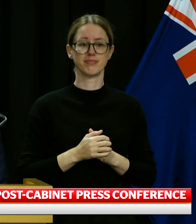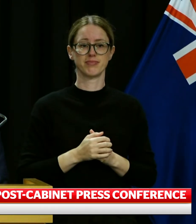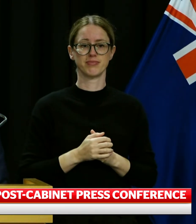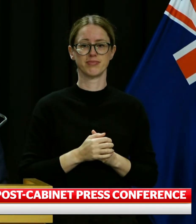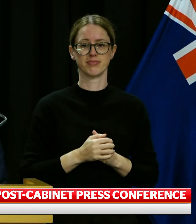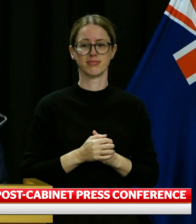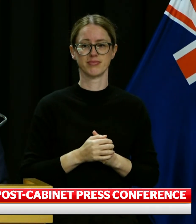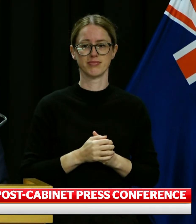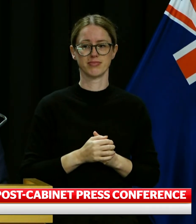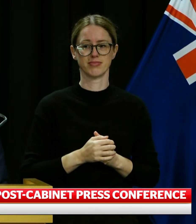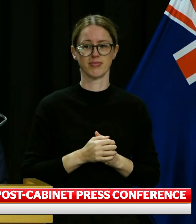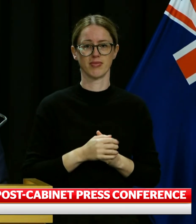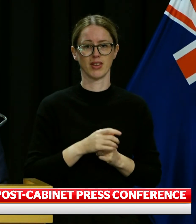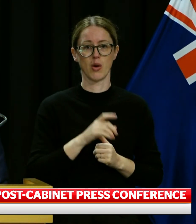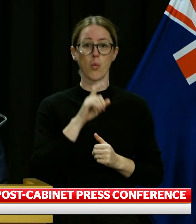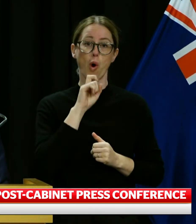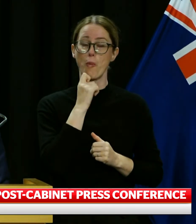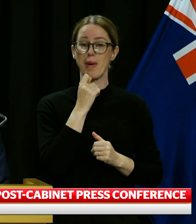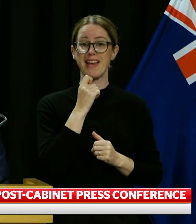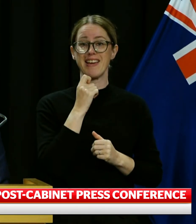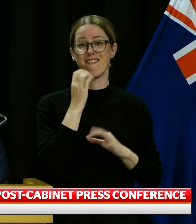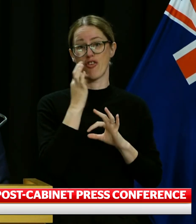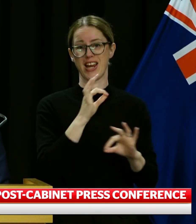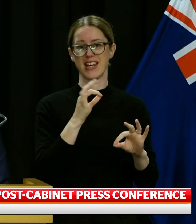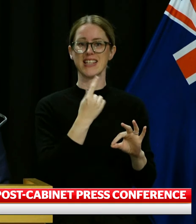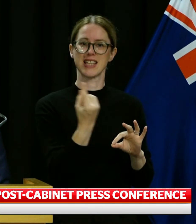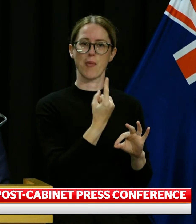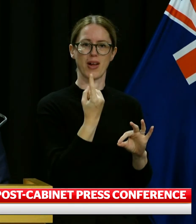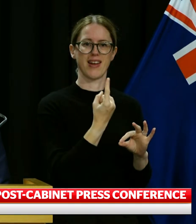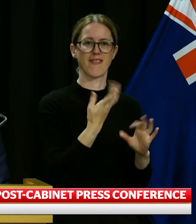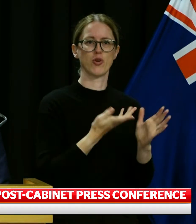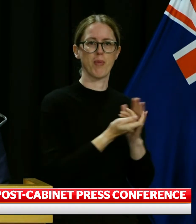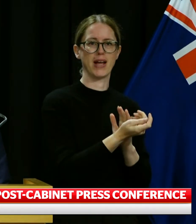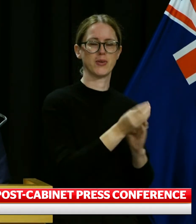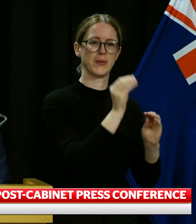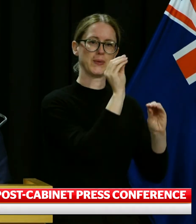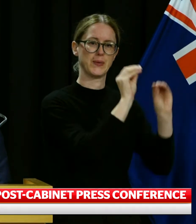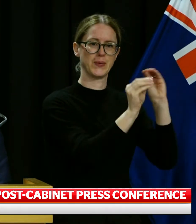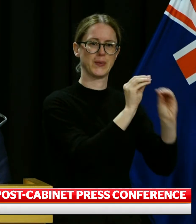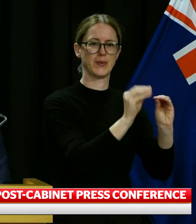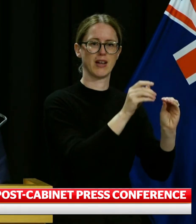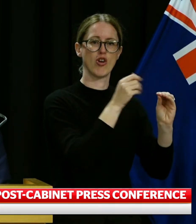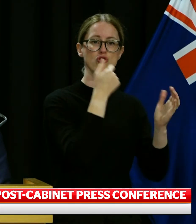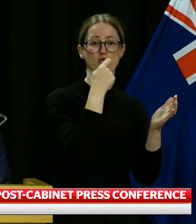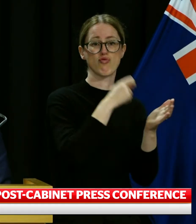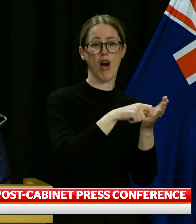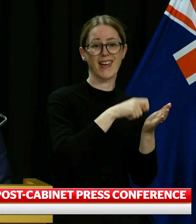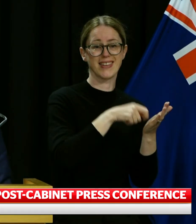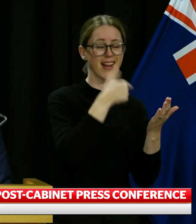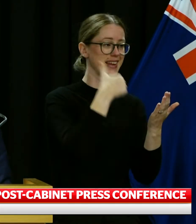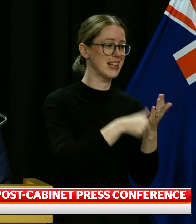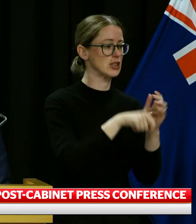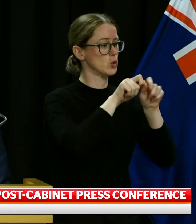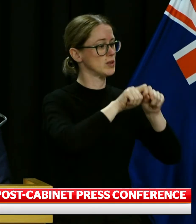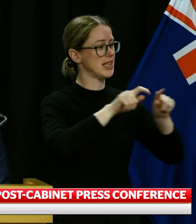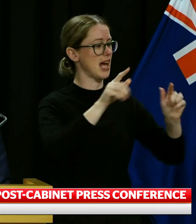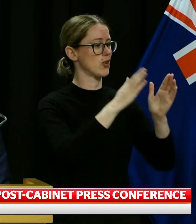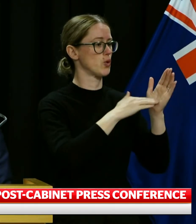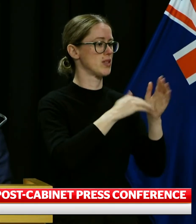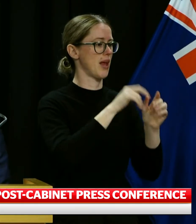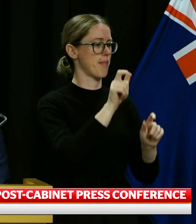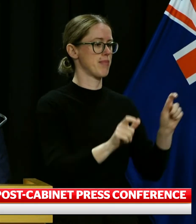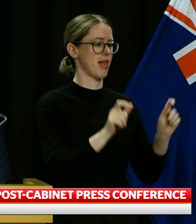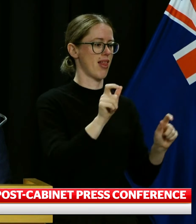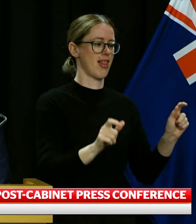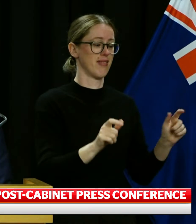certainly not going to be a cost-free exercise. Someone would have to pay for those letters to be written and for them to be sent out.